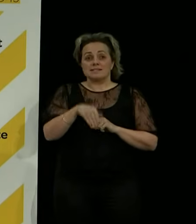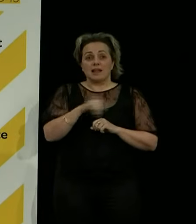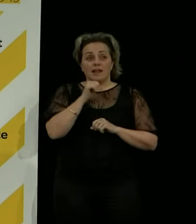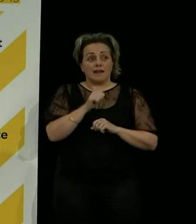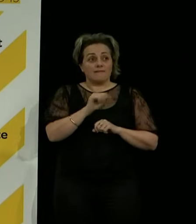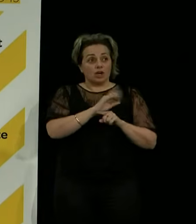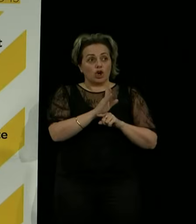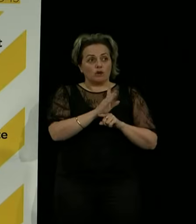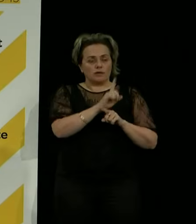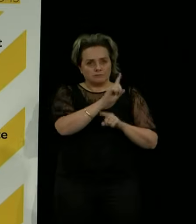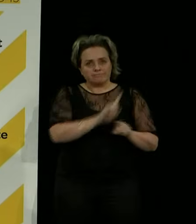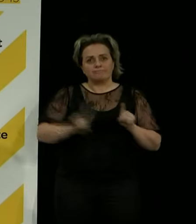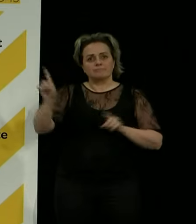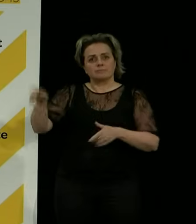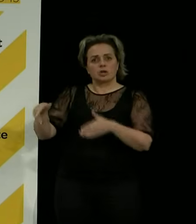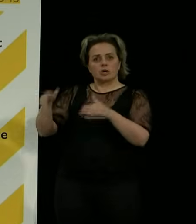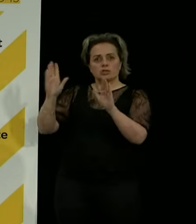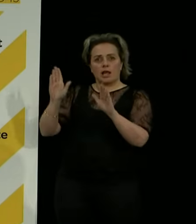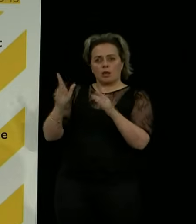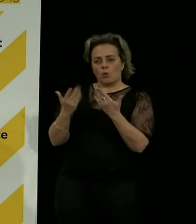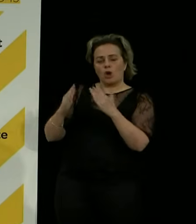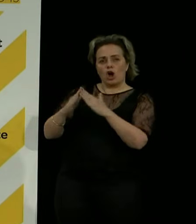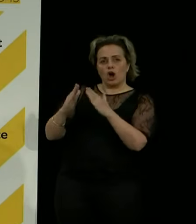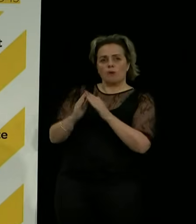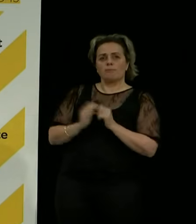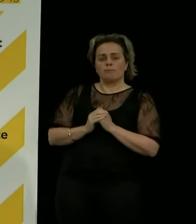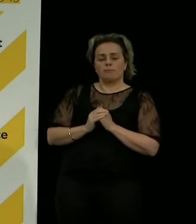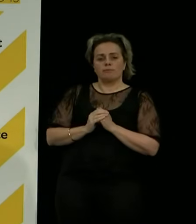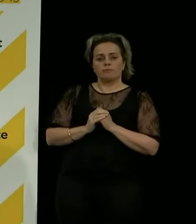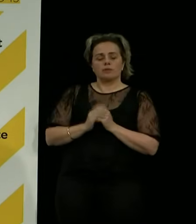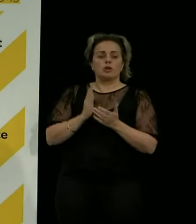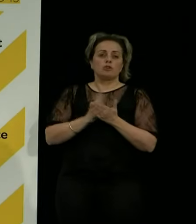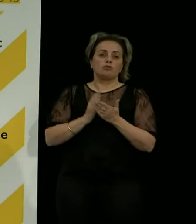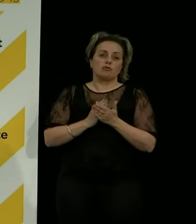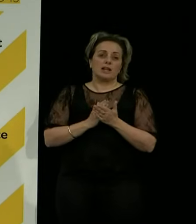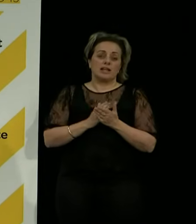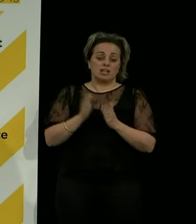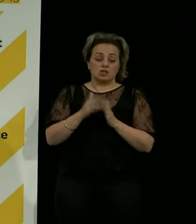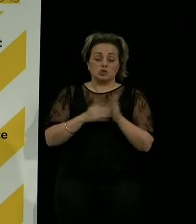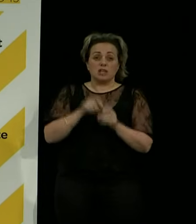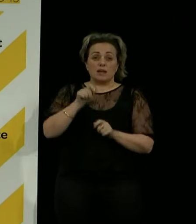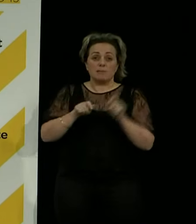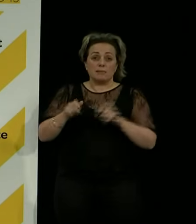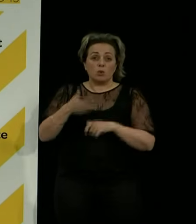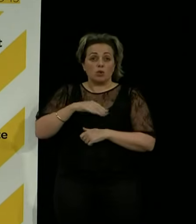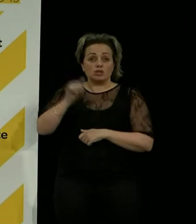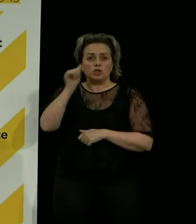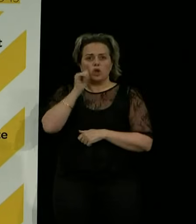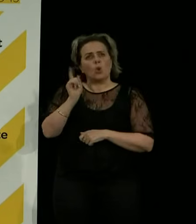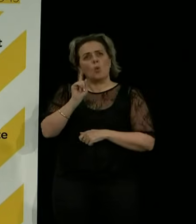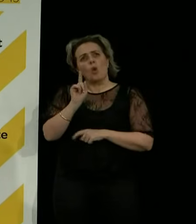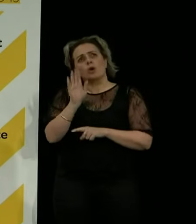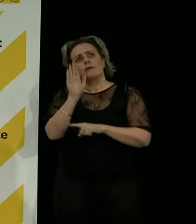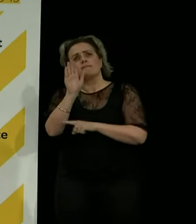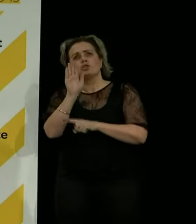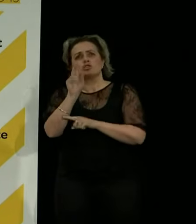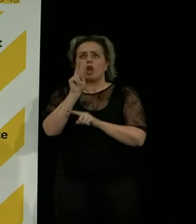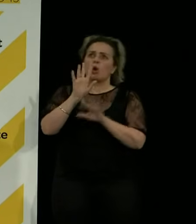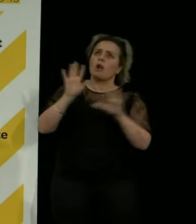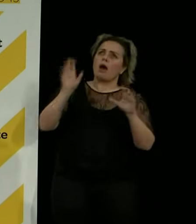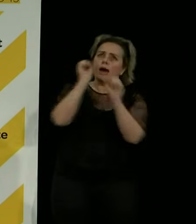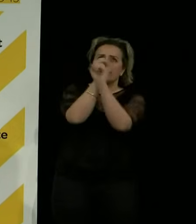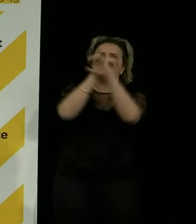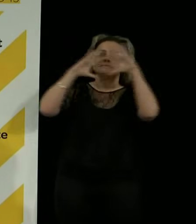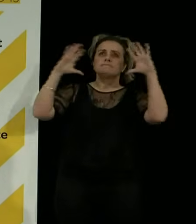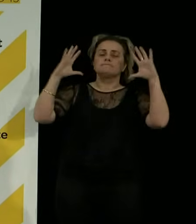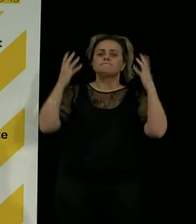health measures will still be part of the mix as well. But ultimately, New Zealanders are asking for us to give an indication of what the future may look like. And while we're not